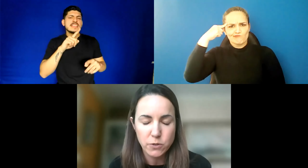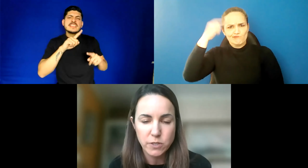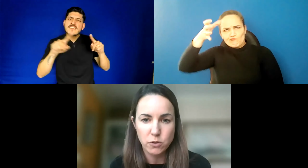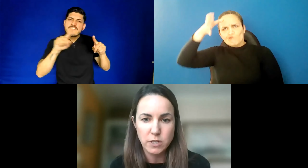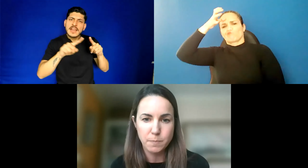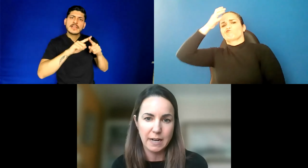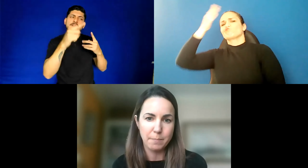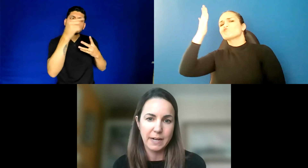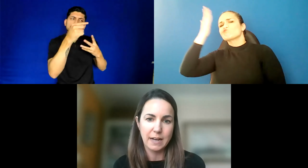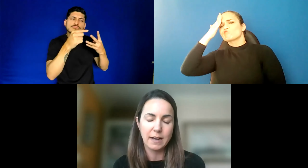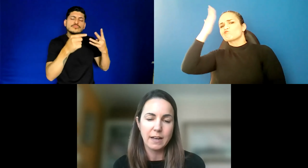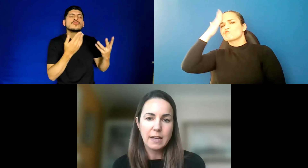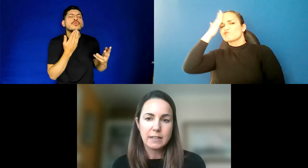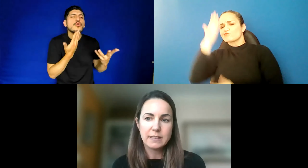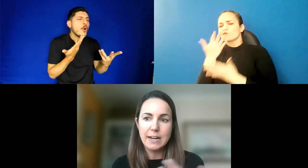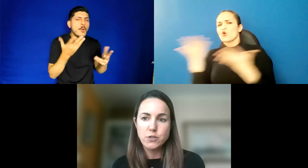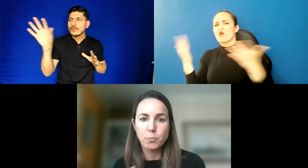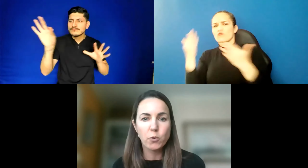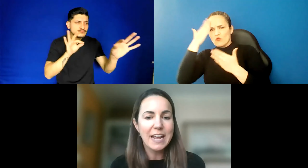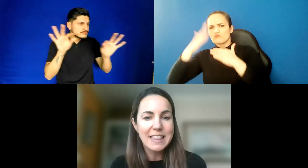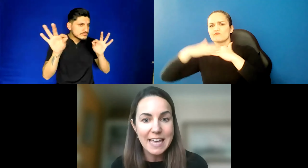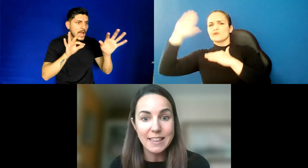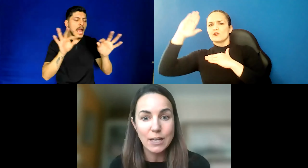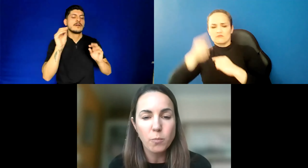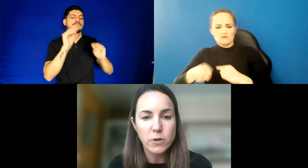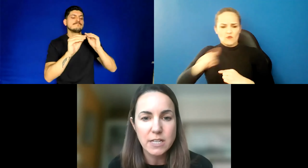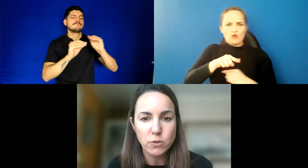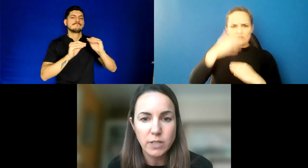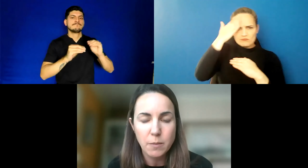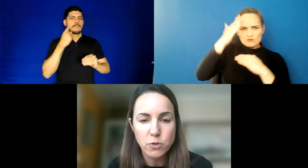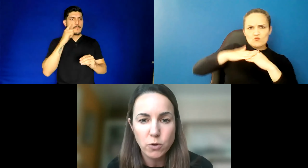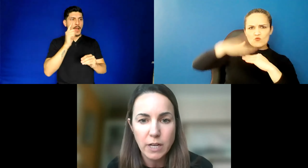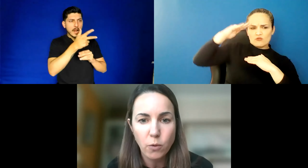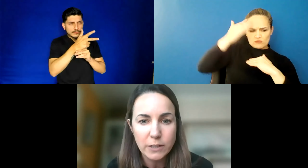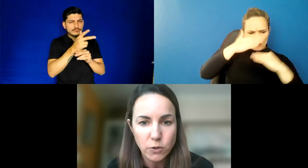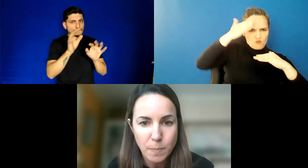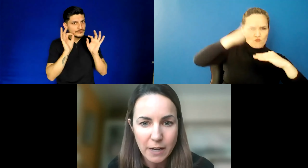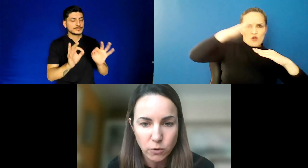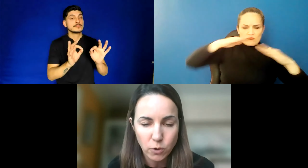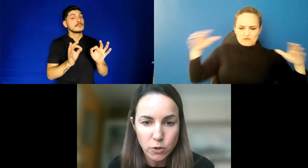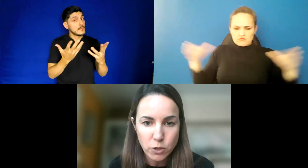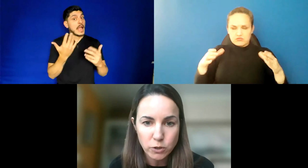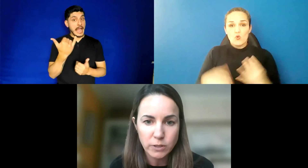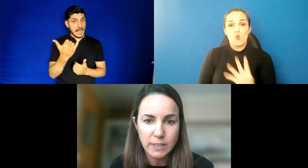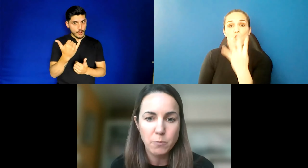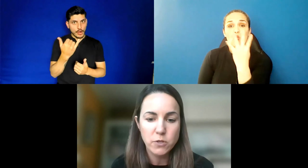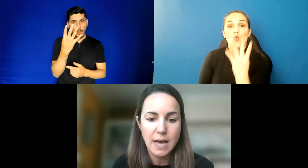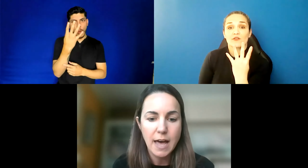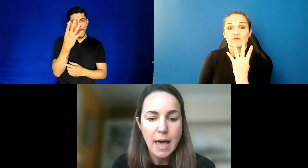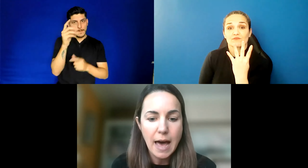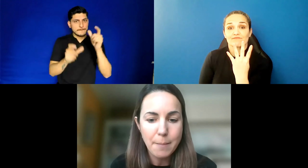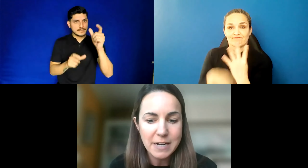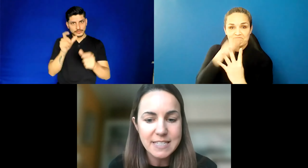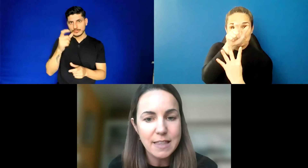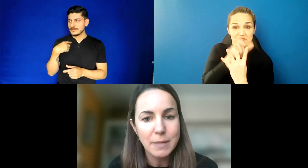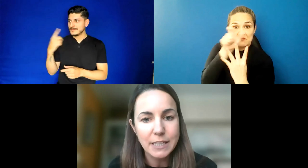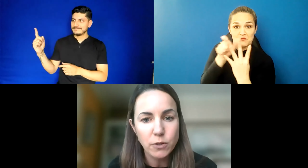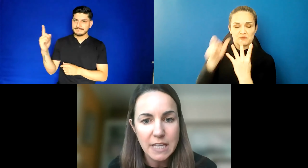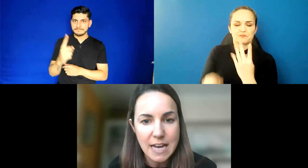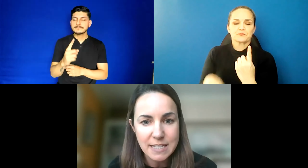that requires different experiences and knowledge from different areas. And to give you an idea, we have